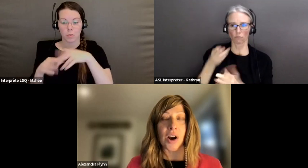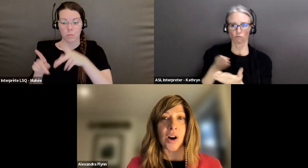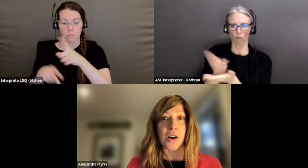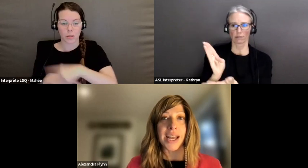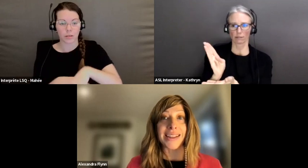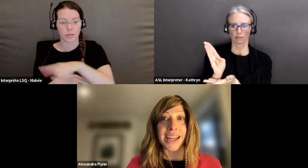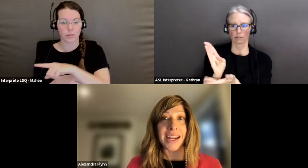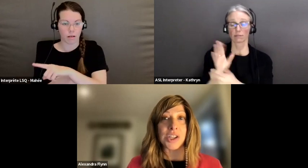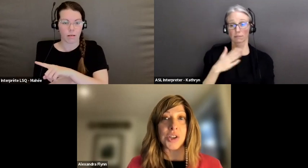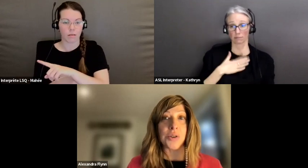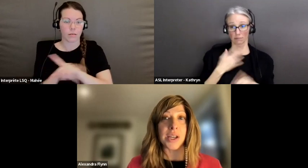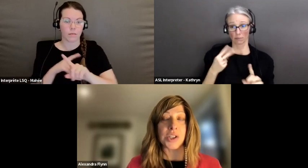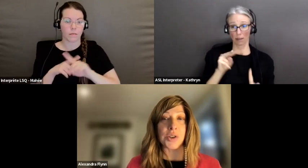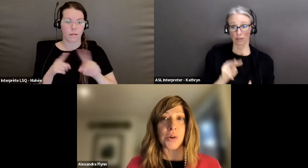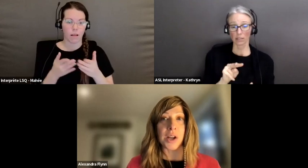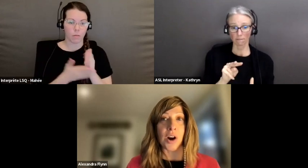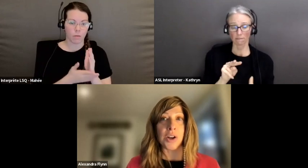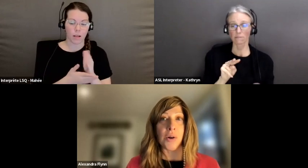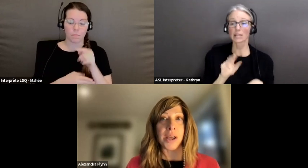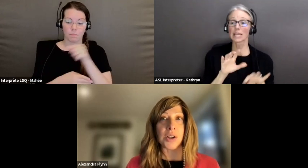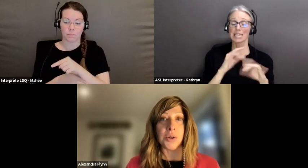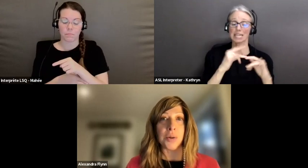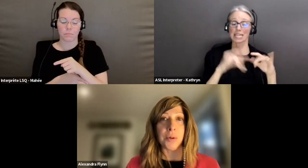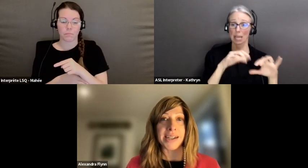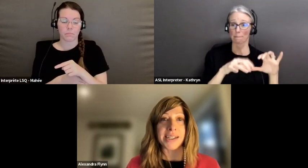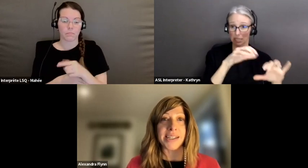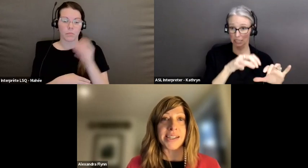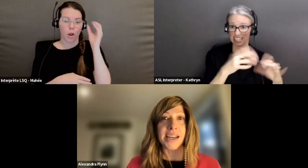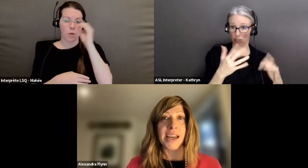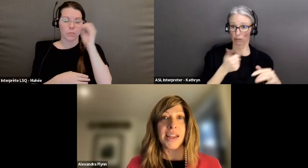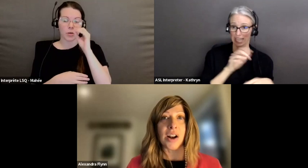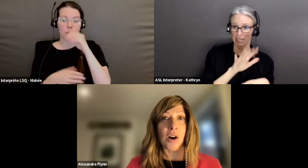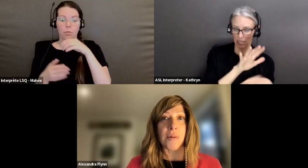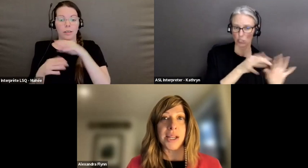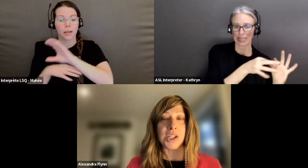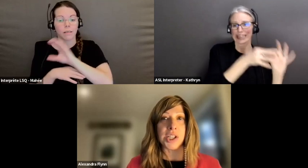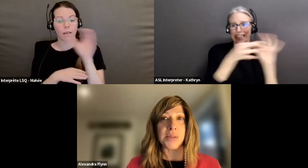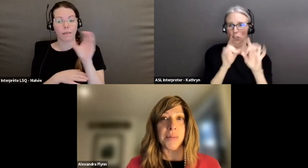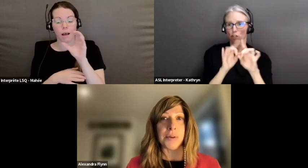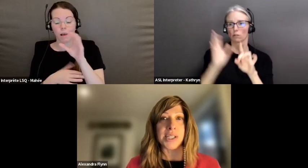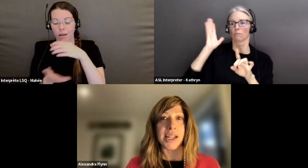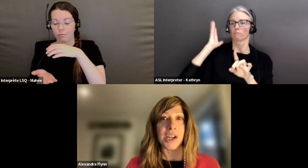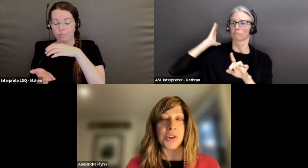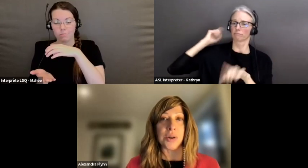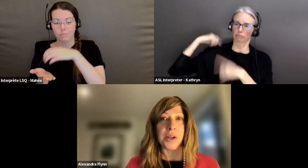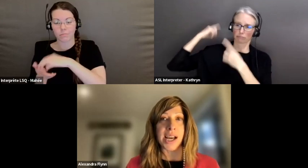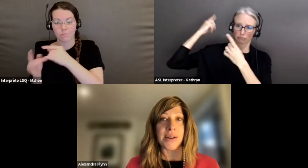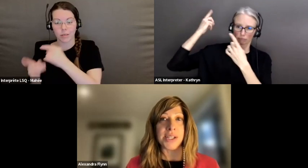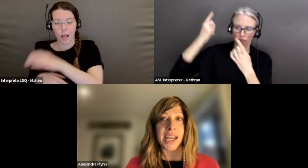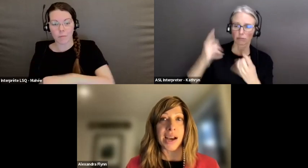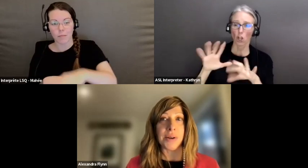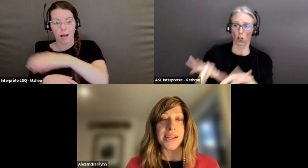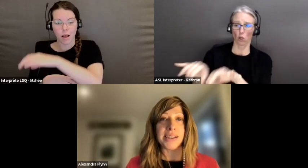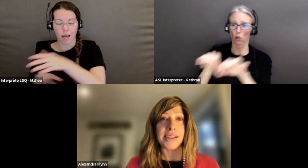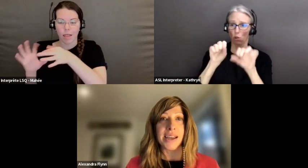Canada are linked to the historic and ongoing colonial practices that harm Indigenous peoples and that contribute to